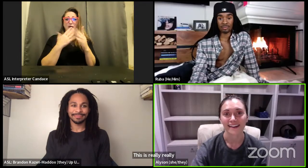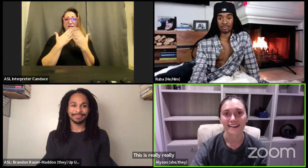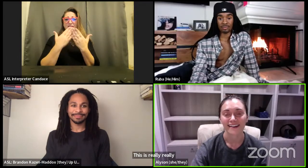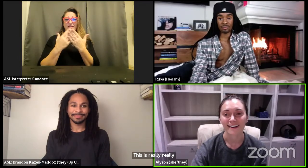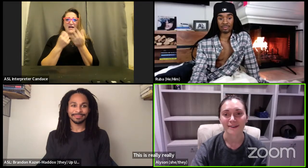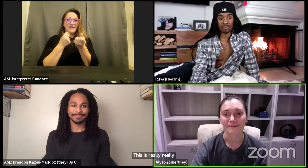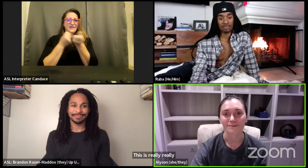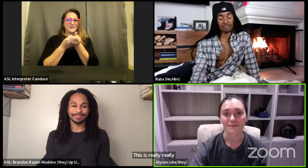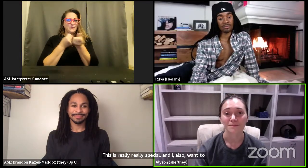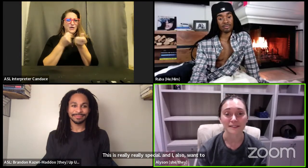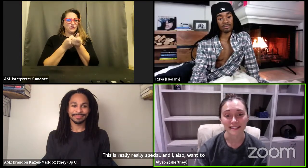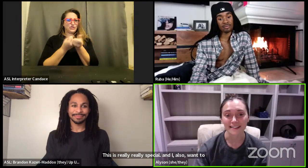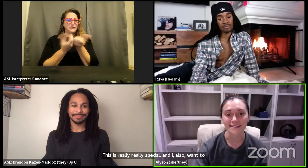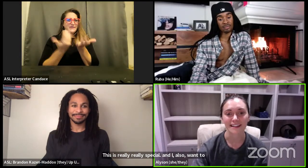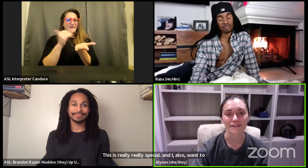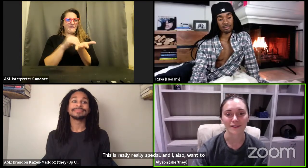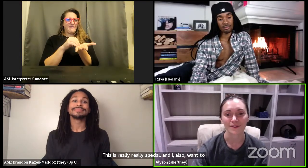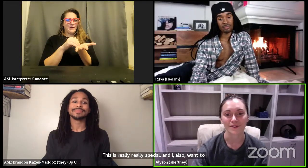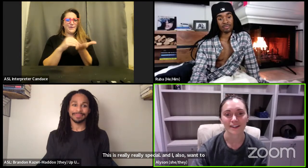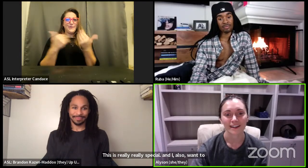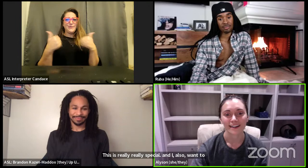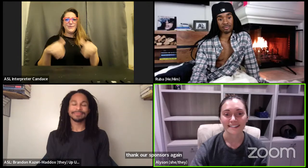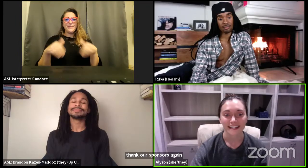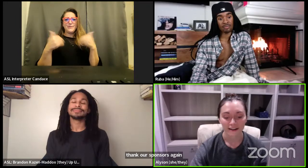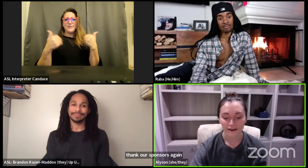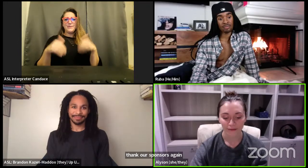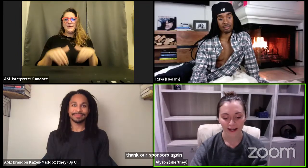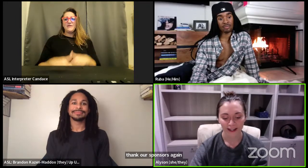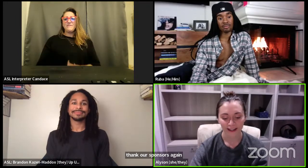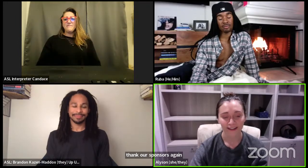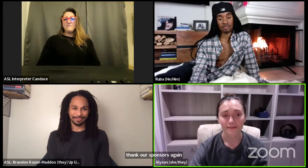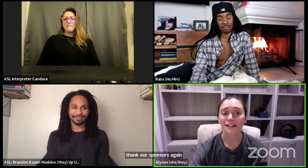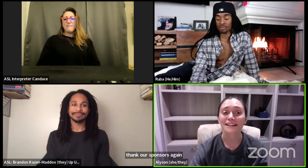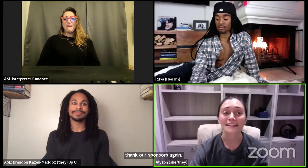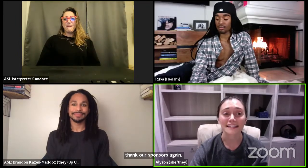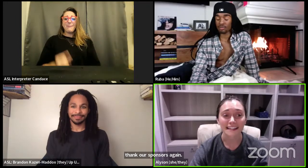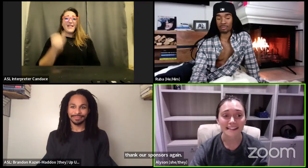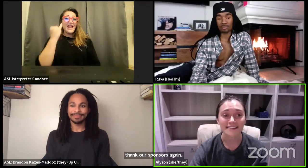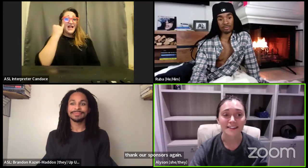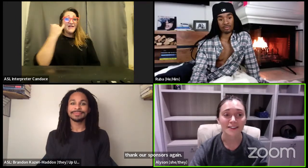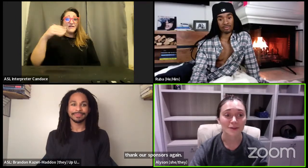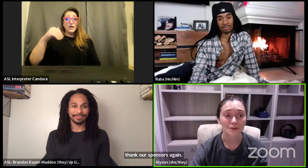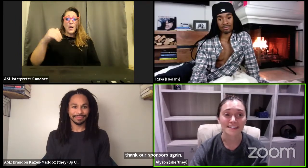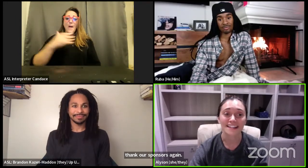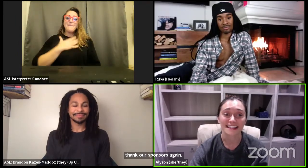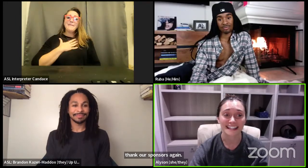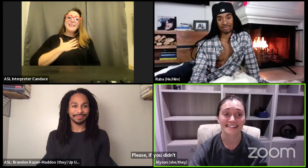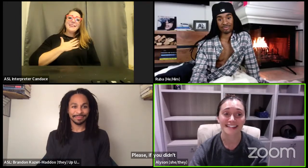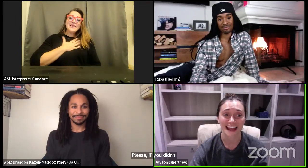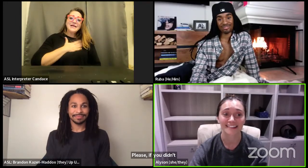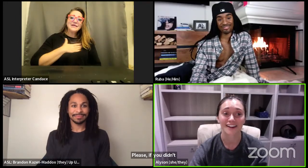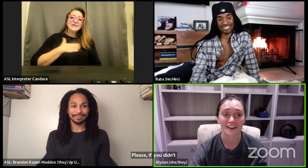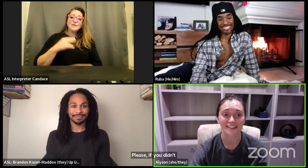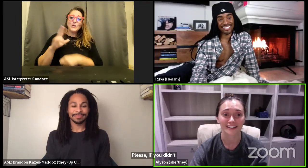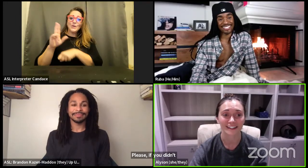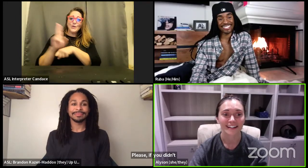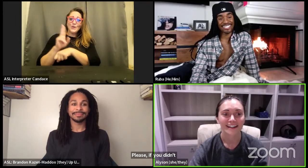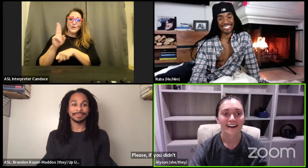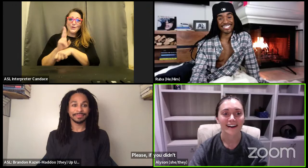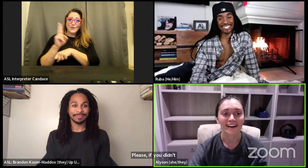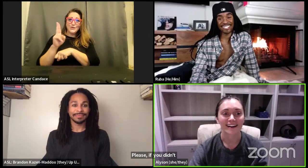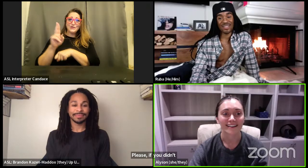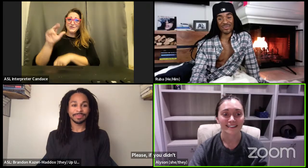again. Please, if you didn't already, please use this